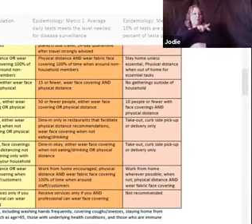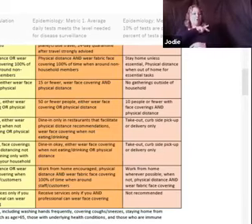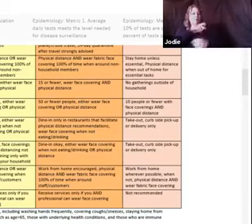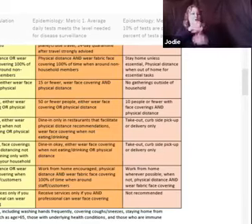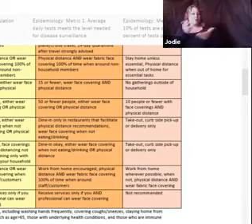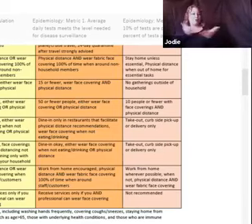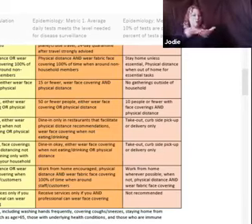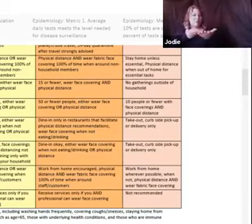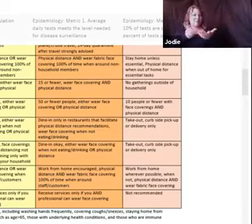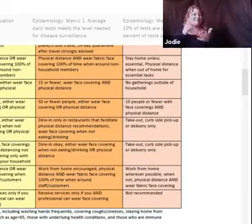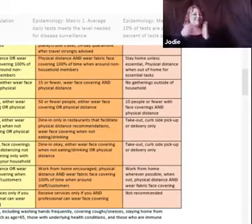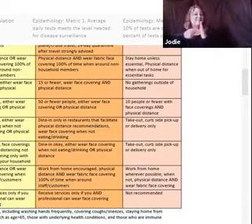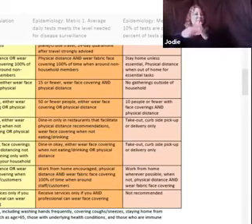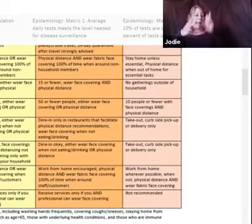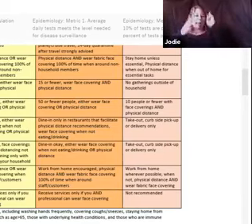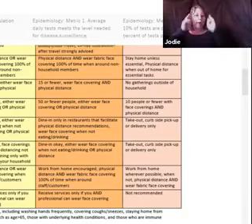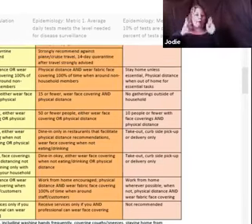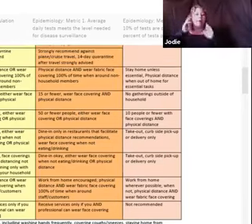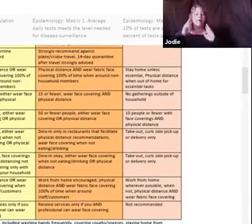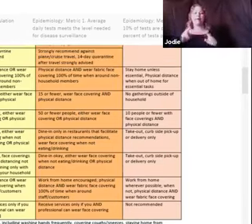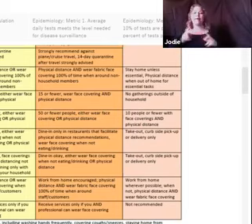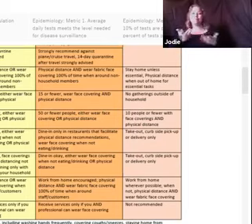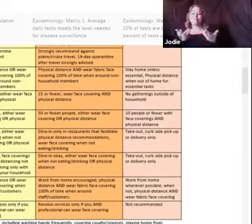that's based in a salon, things like that.